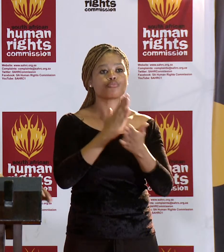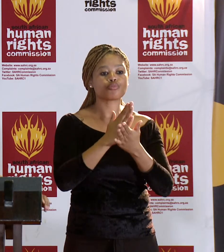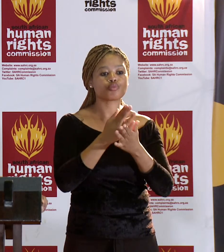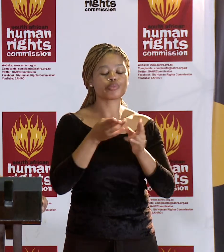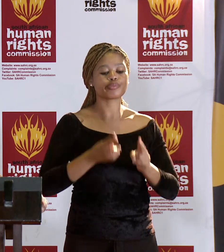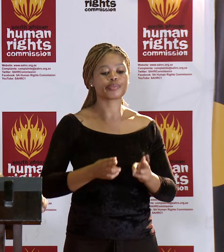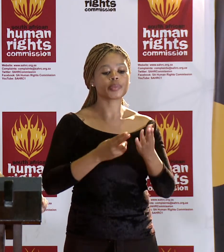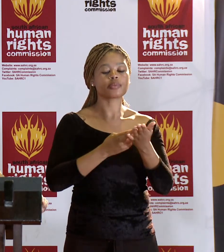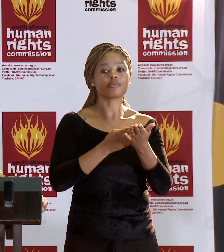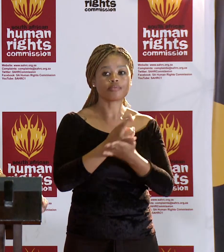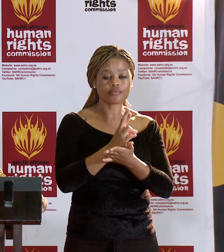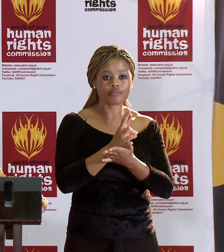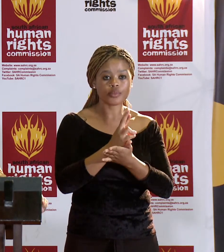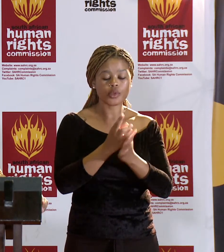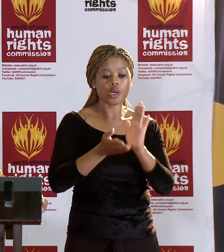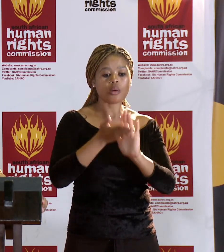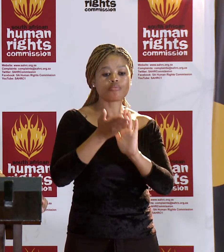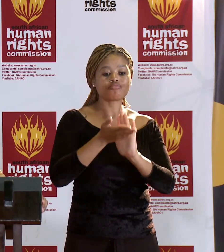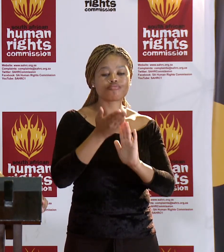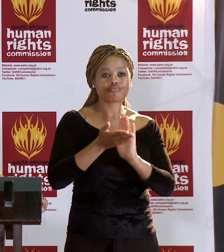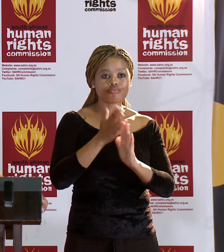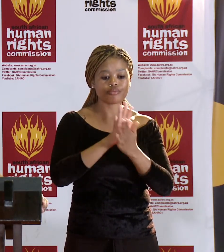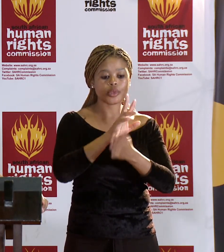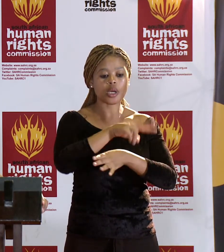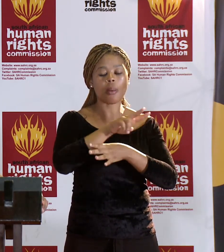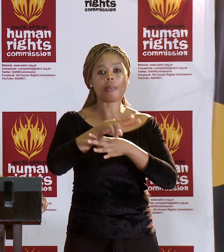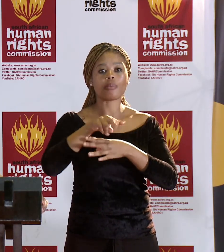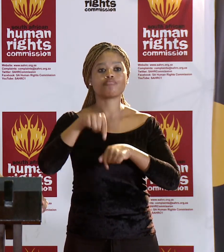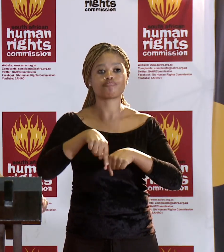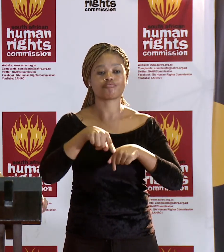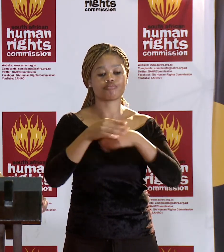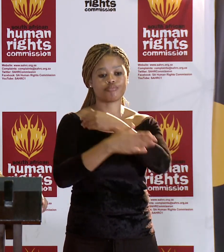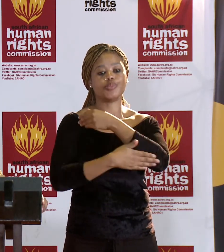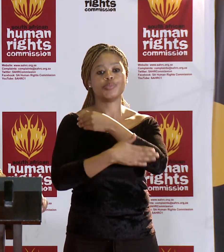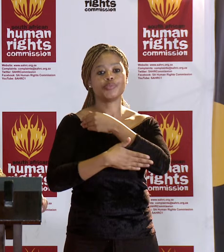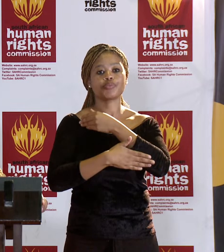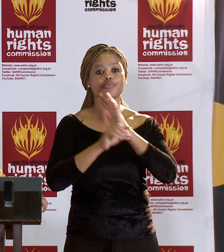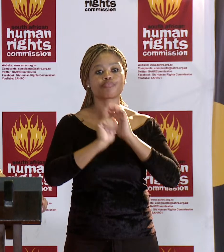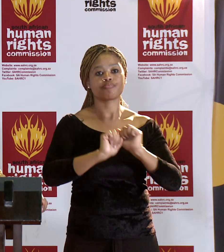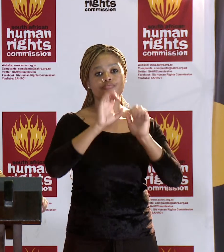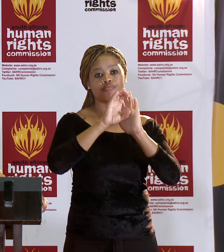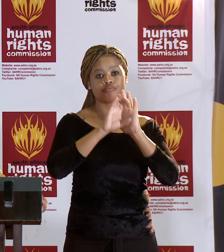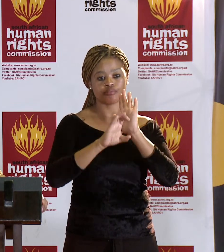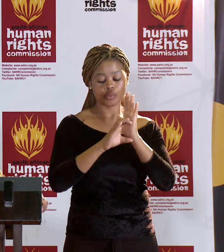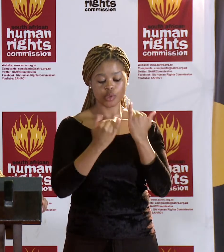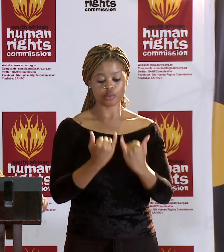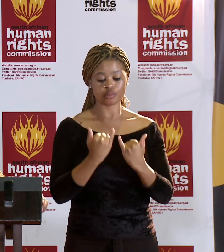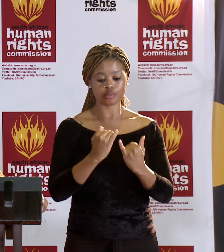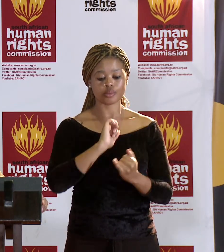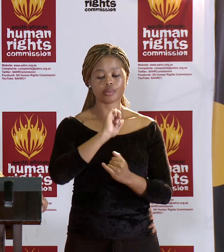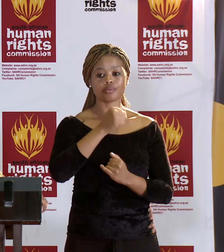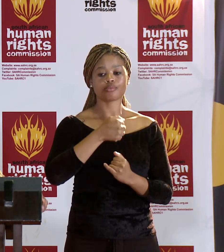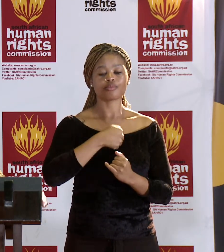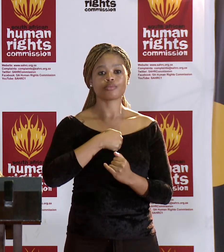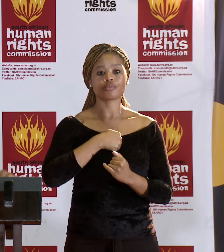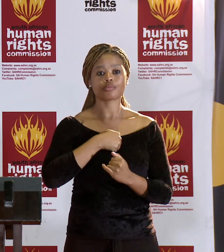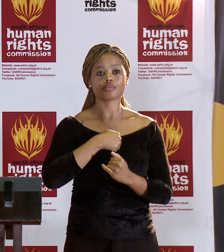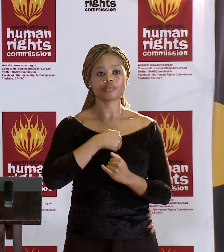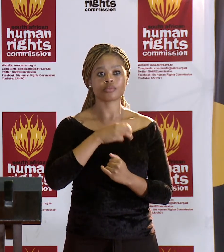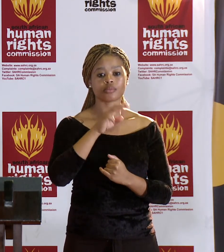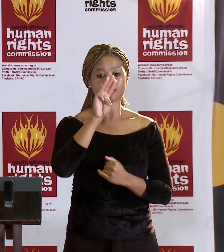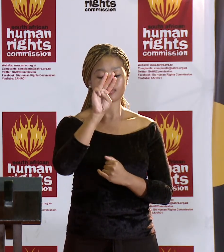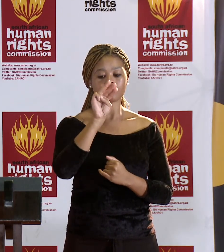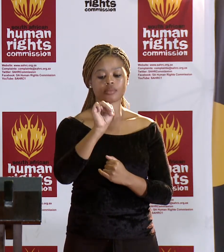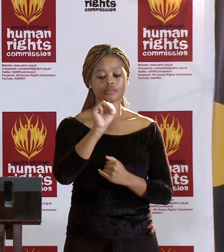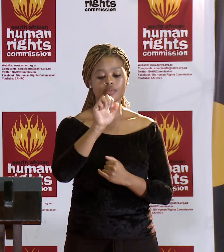human rights are promoted, protected, and monitored in the country, in this institution. So today we have our Deputy Chair, Ms.